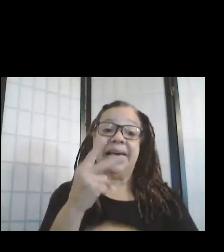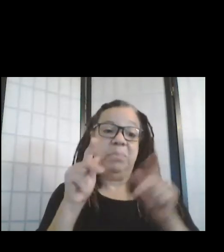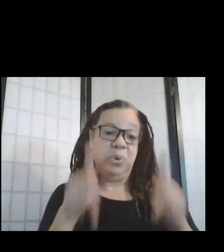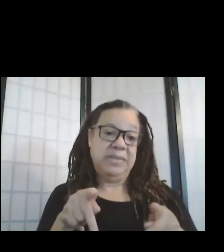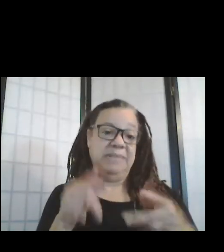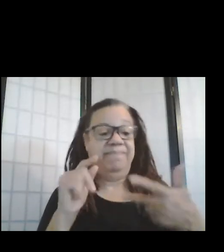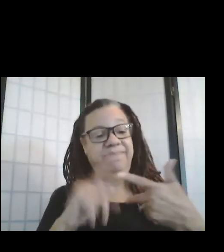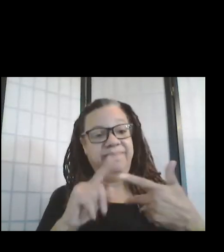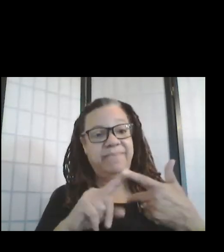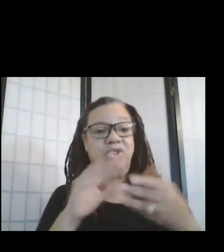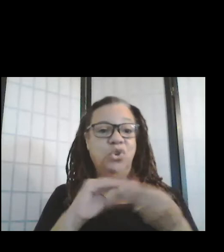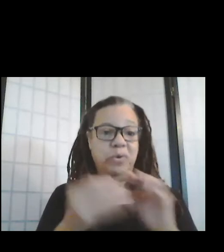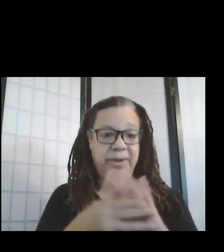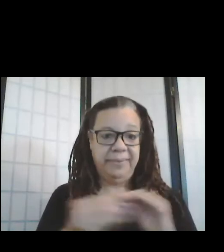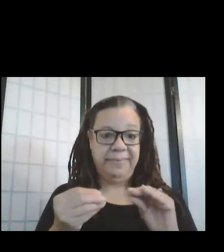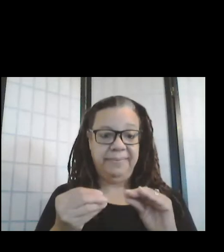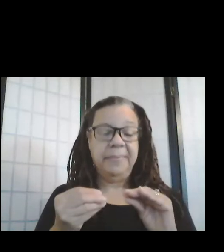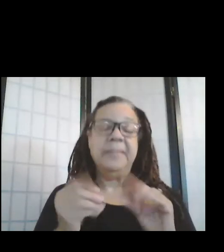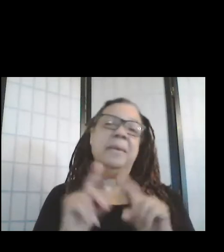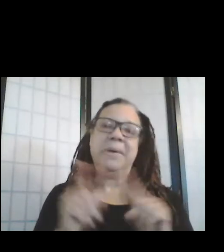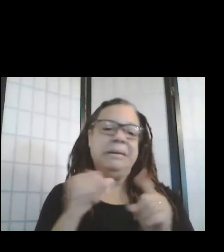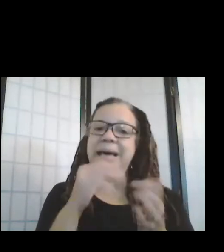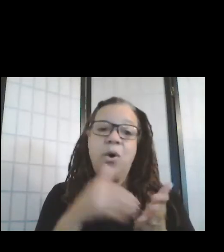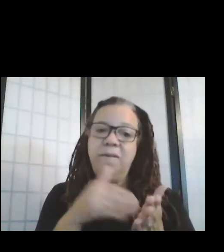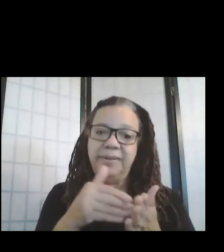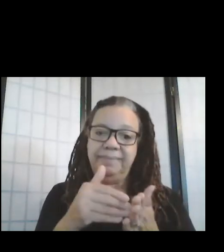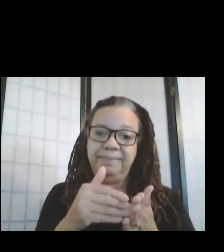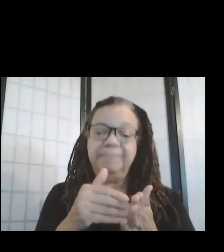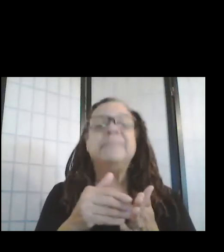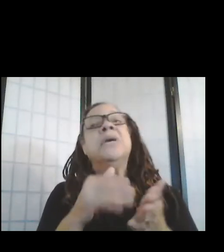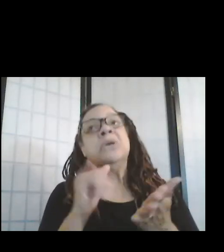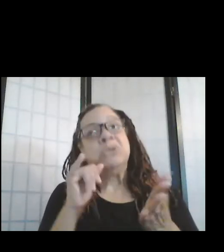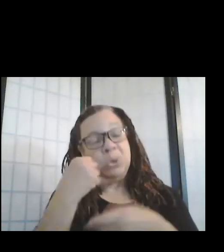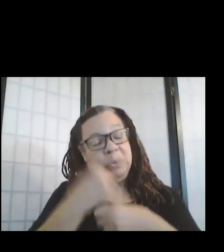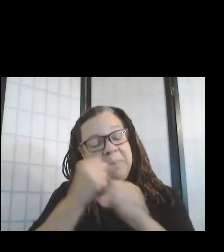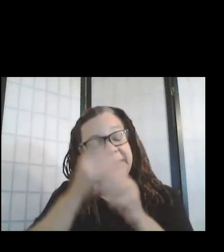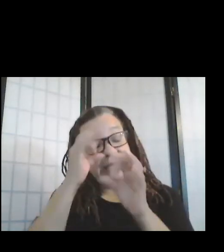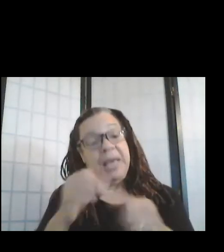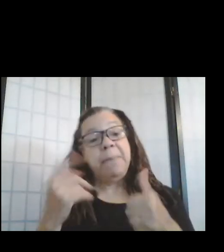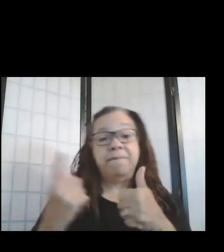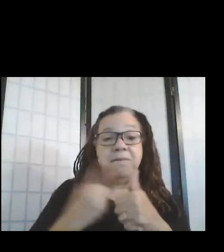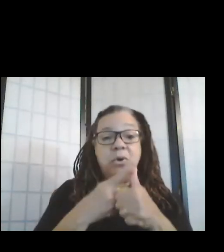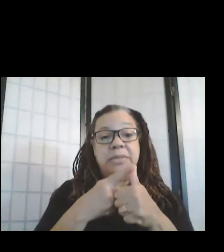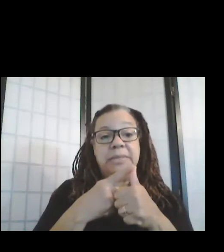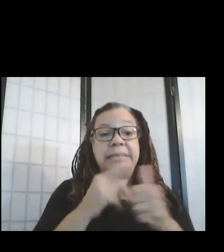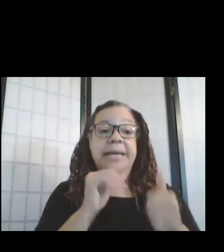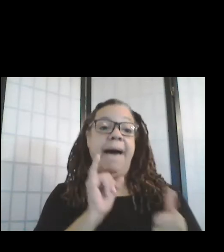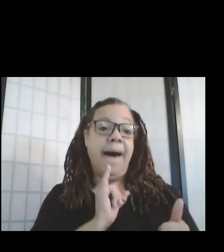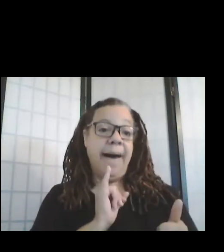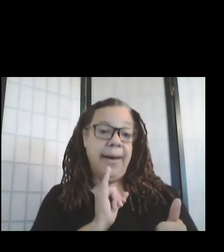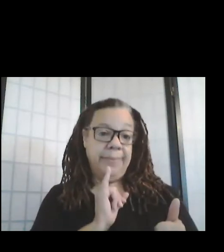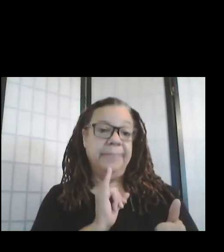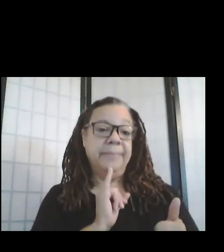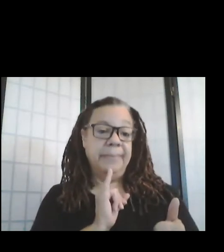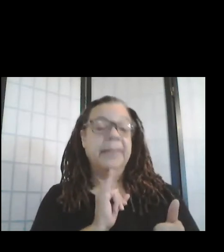story. And so that decision is made. Am I going to go first person, in which the narrator